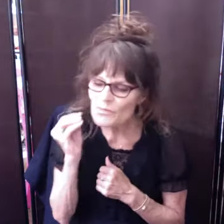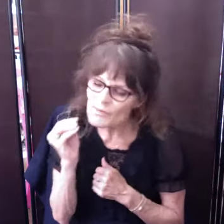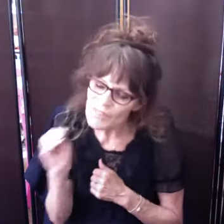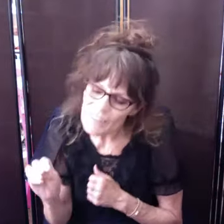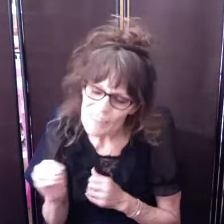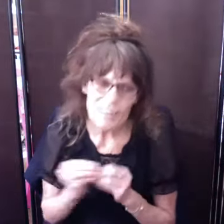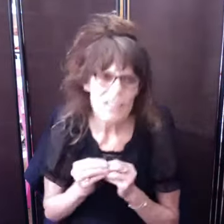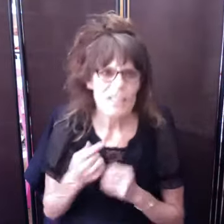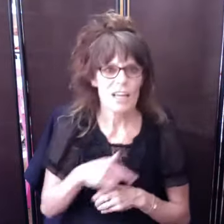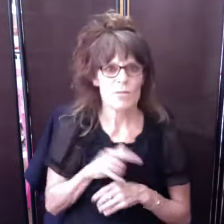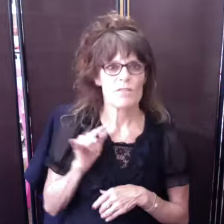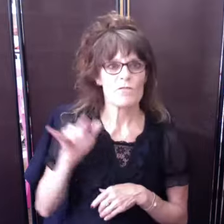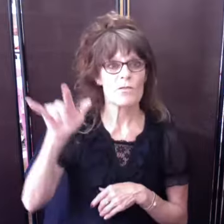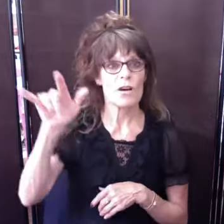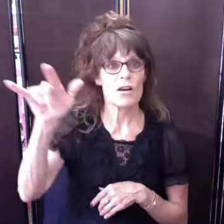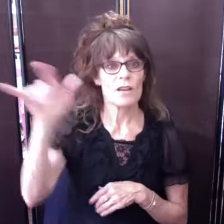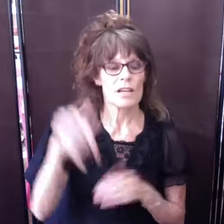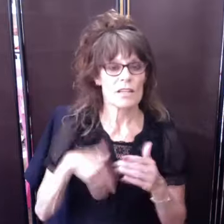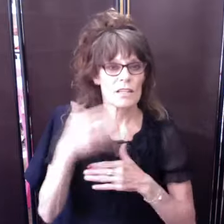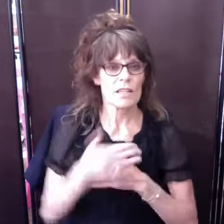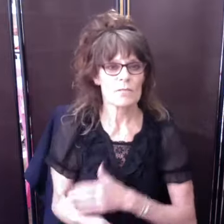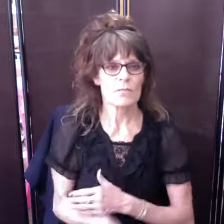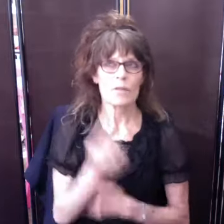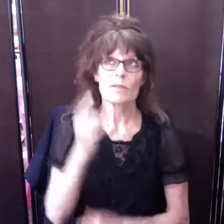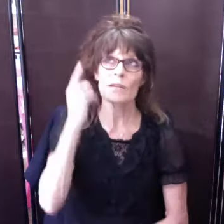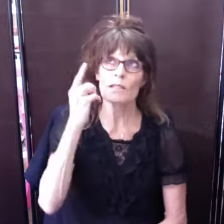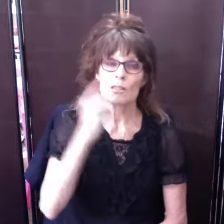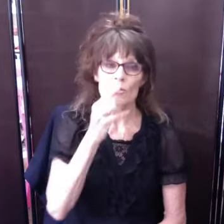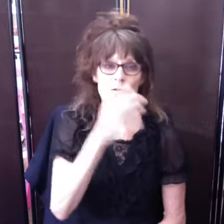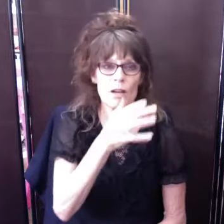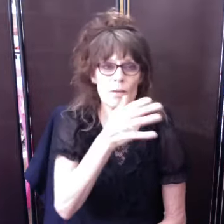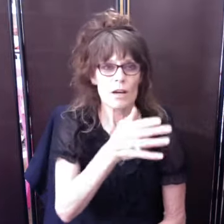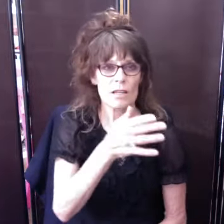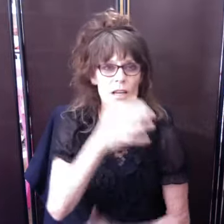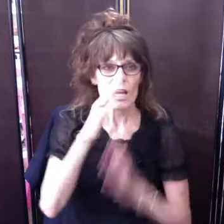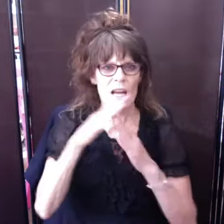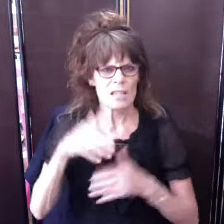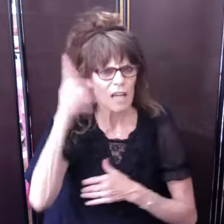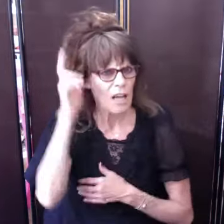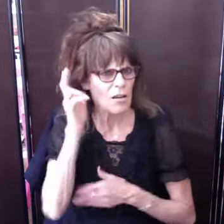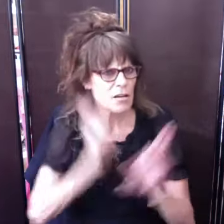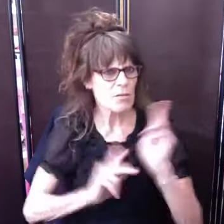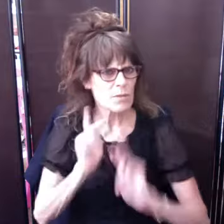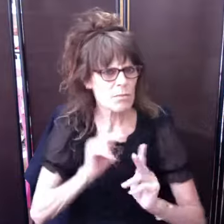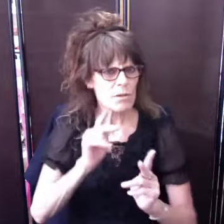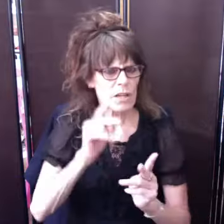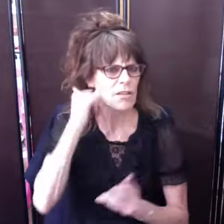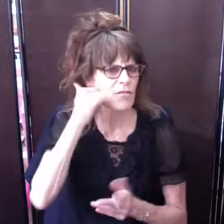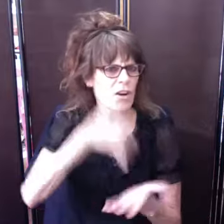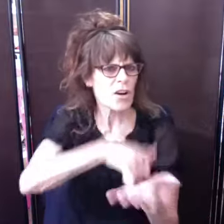Dallas. And the next morning I was upstairs in my grandmother's house, and I heard people talking, and her phone was ringing, and smelled breakfast. And